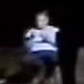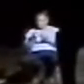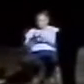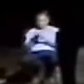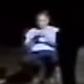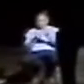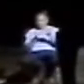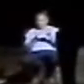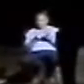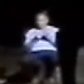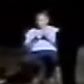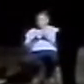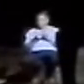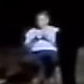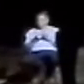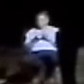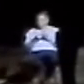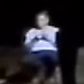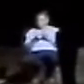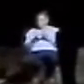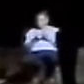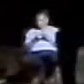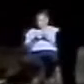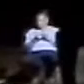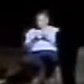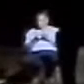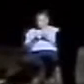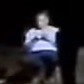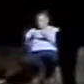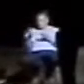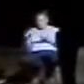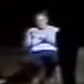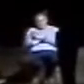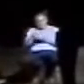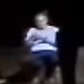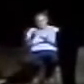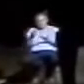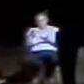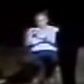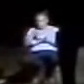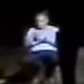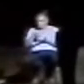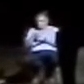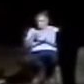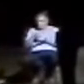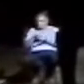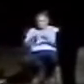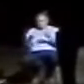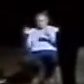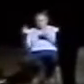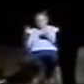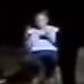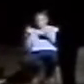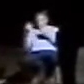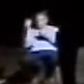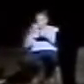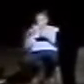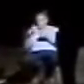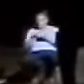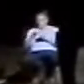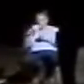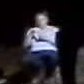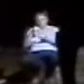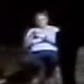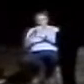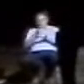from where you are and come on down to the front. Many have knelt down, some stand. Just come down to the front with your bread and with your